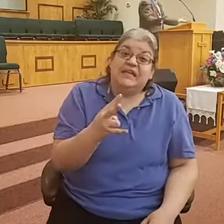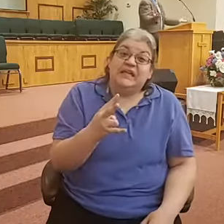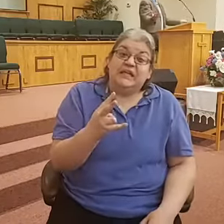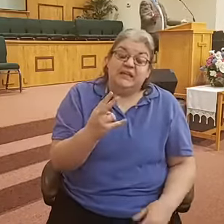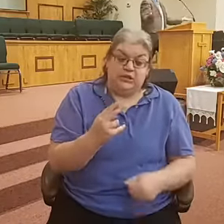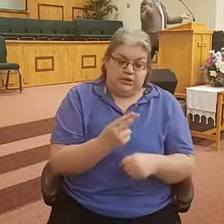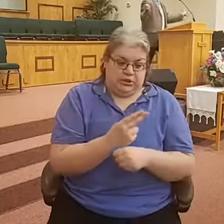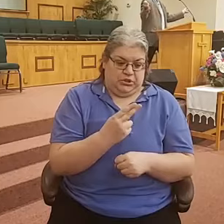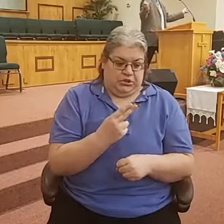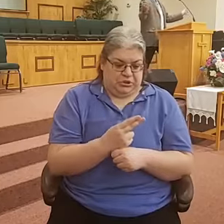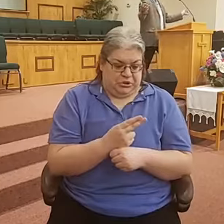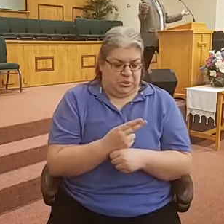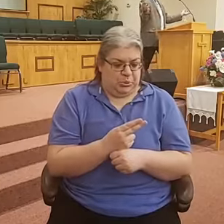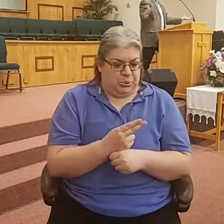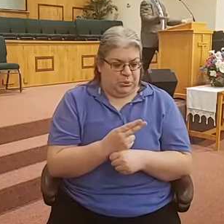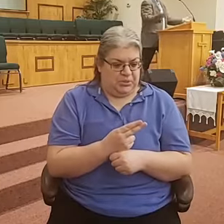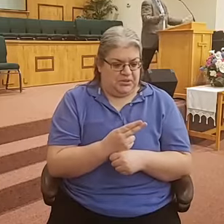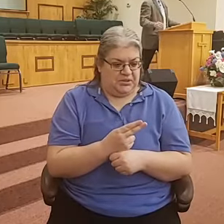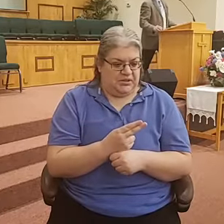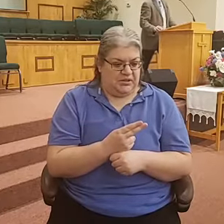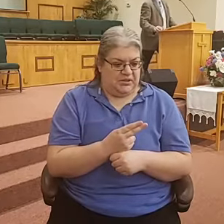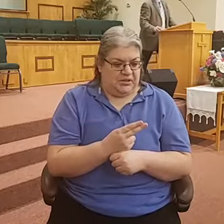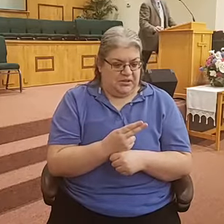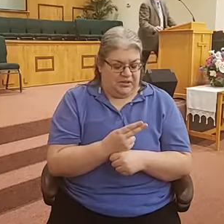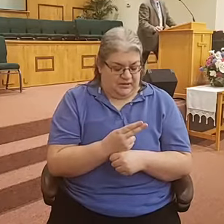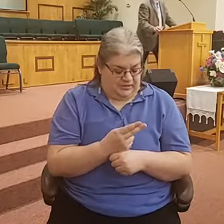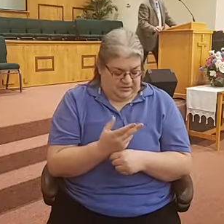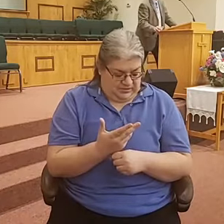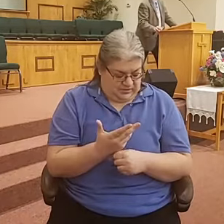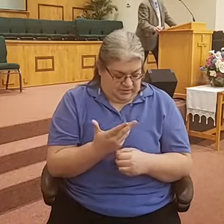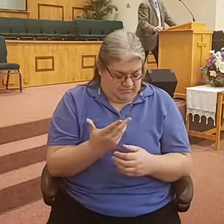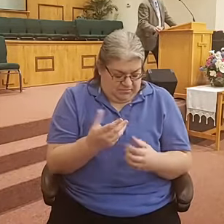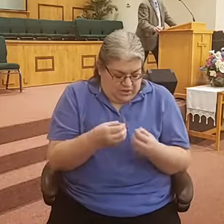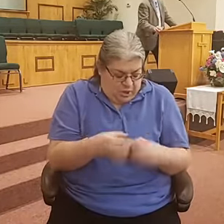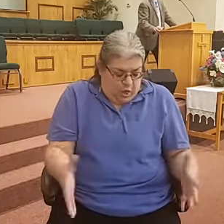the ability of her limbs.